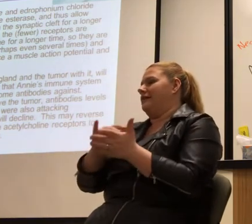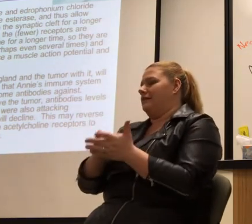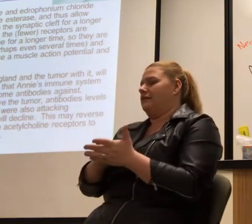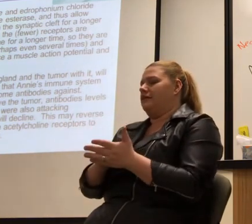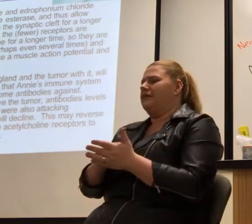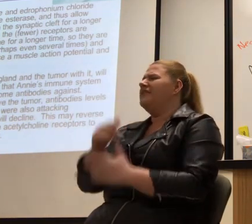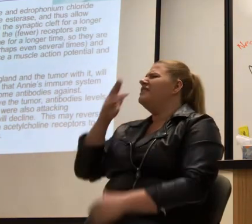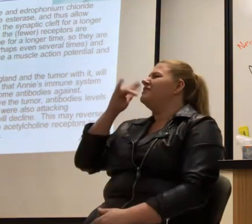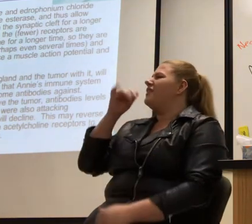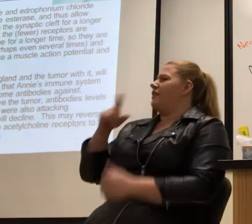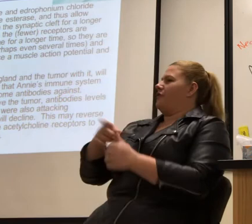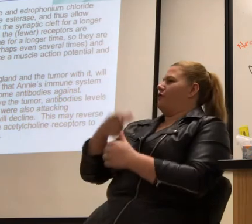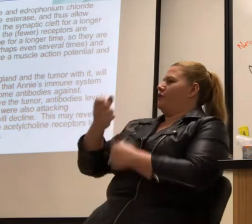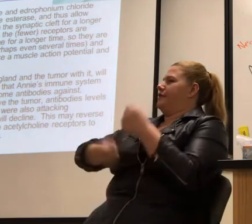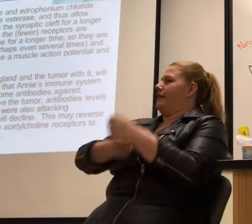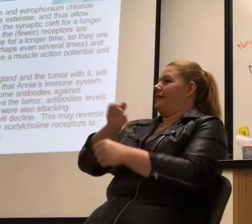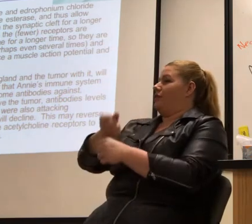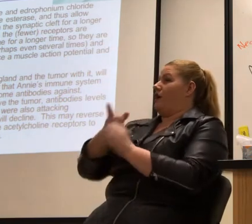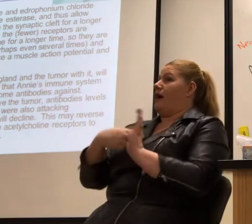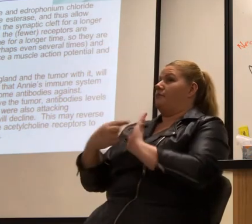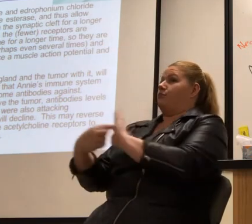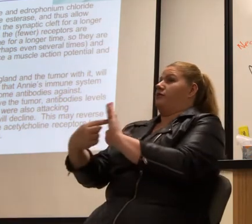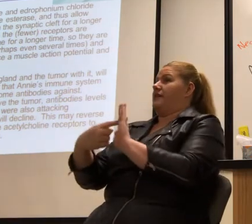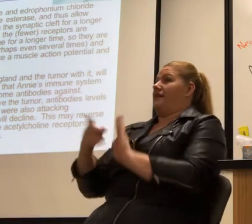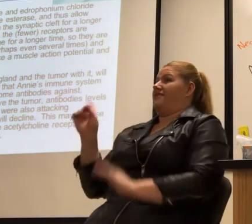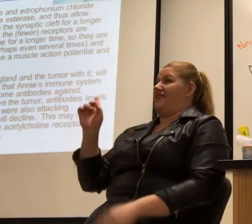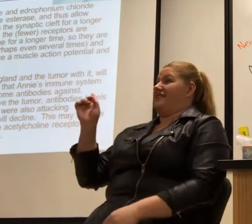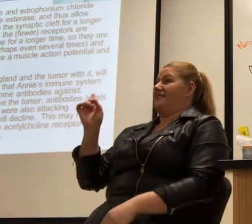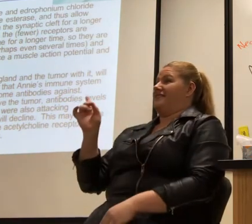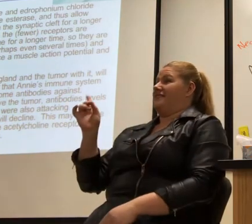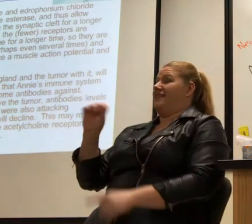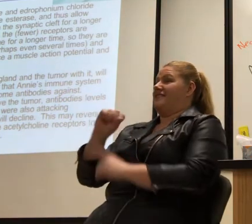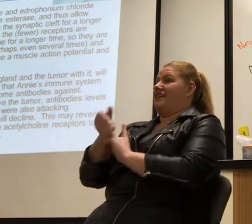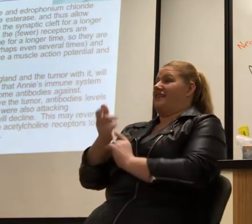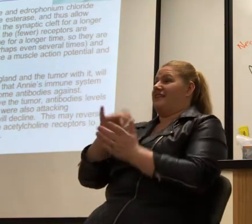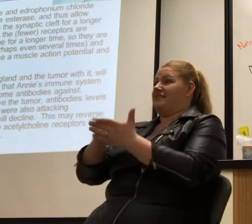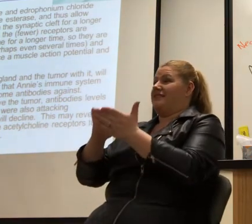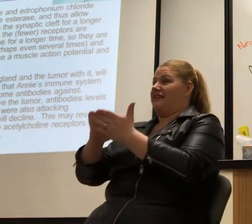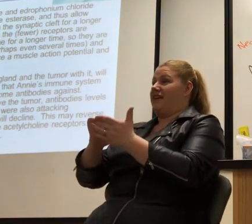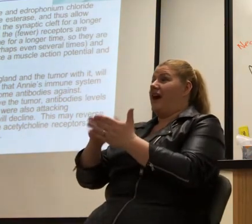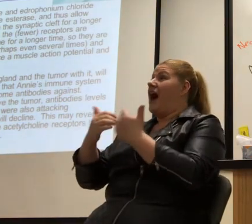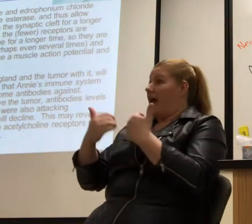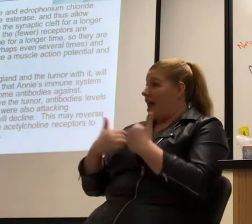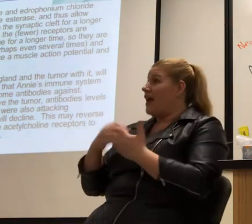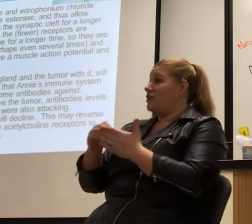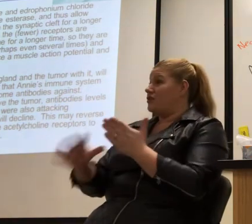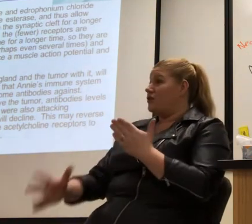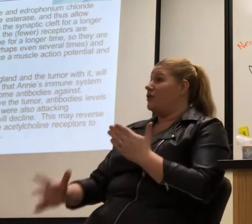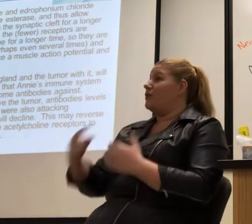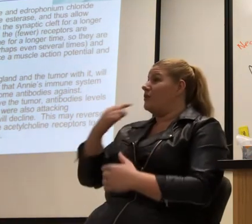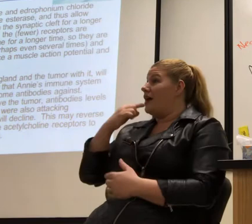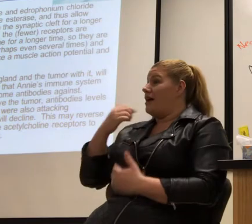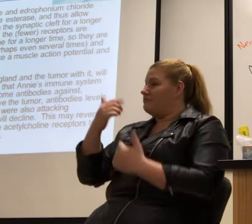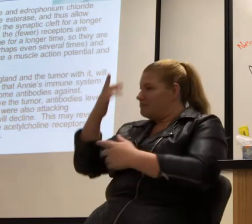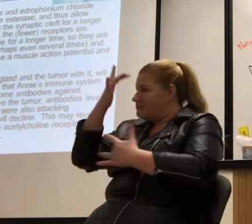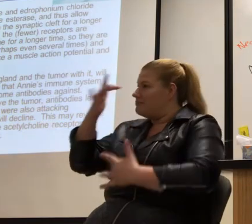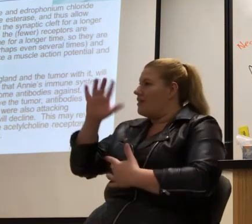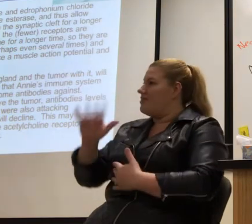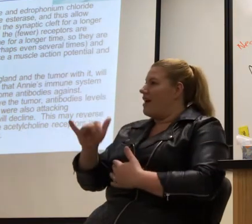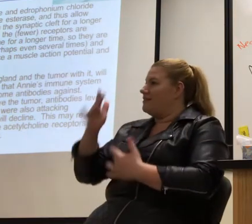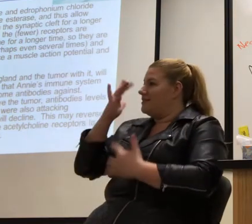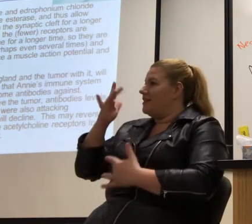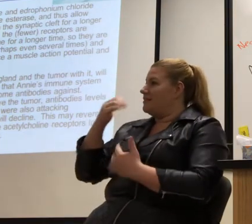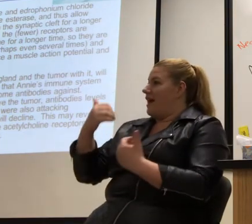the first year I presented this case study, I actually had a student who had it. She came to me and she shared that, and I was like, oh,